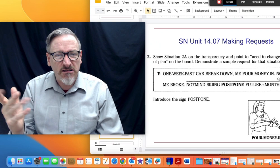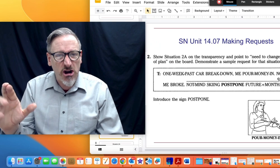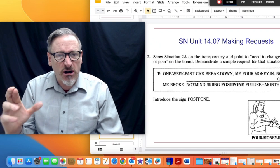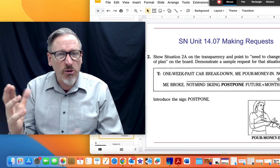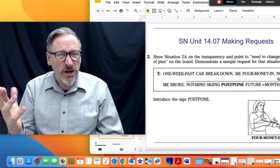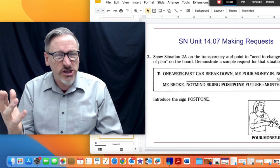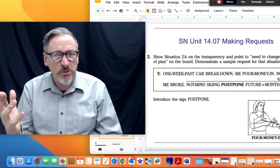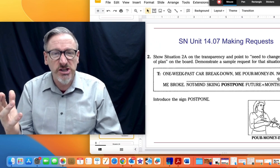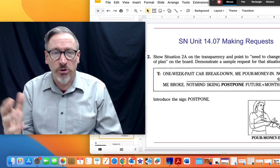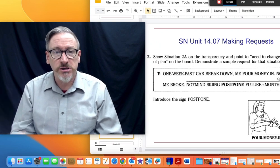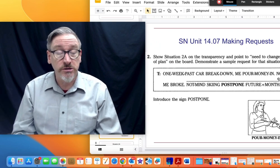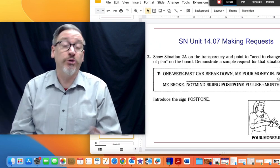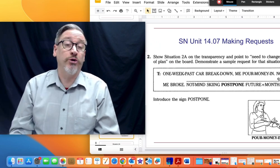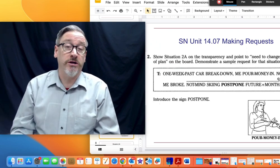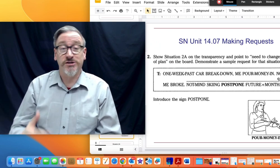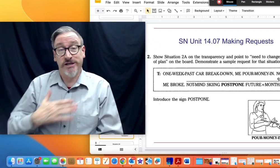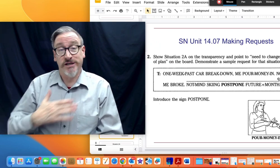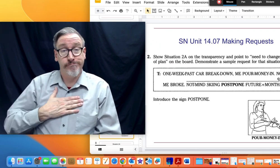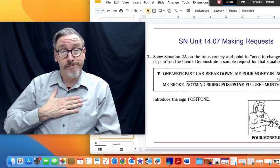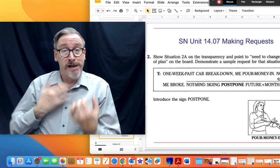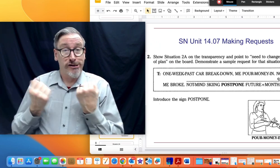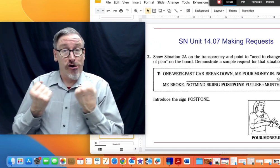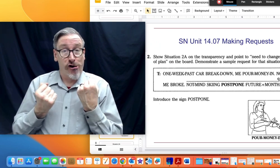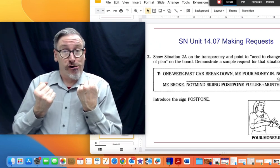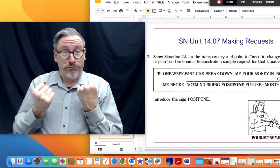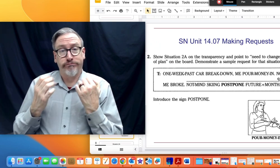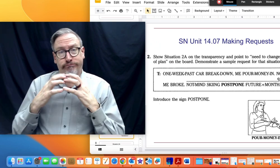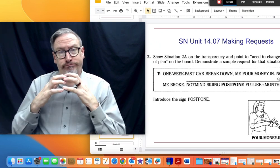yeah, car, we assume it's yours. You could also say